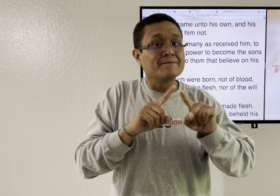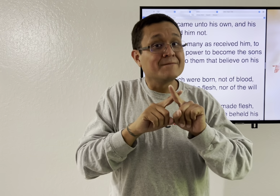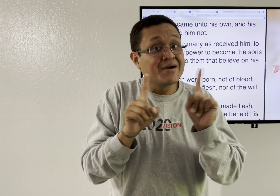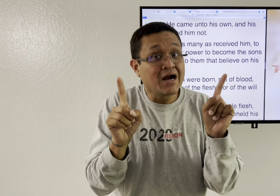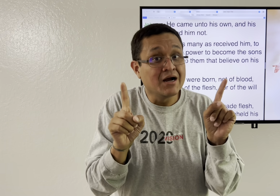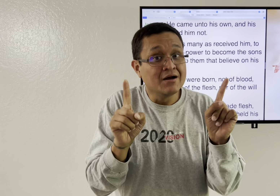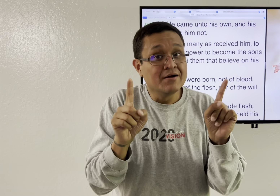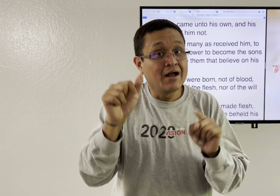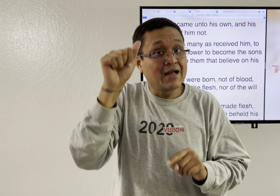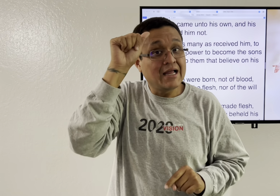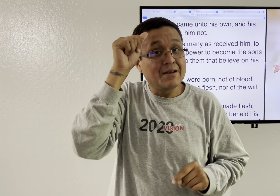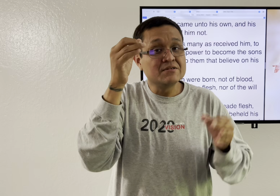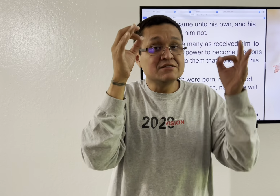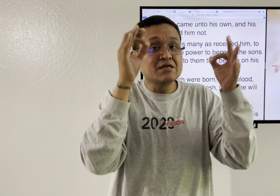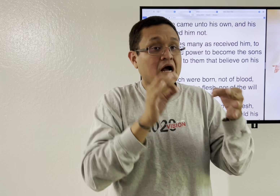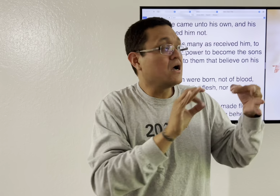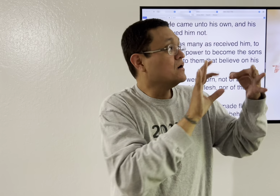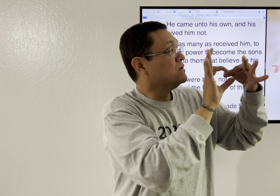I thought he already owned us.